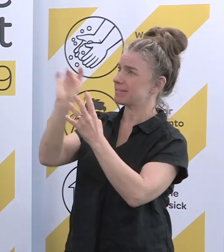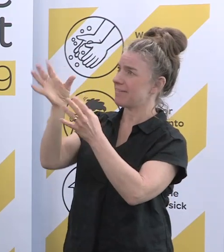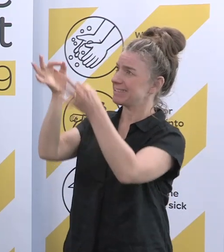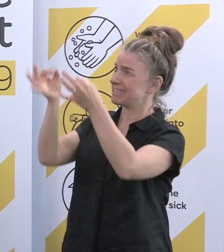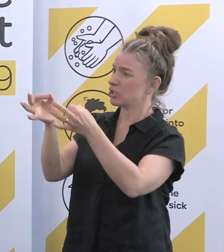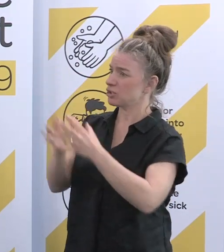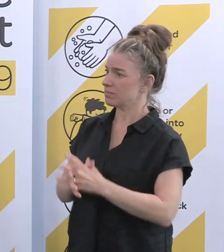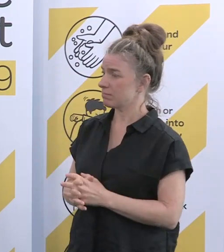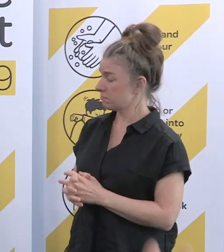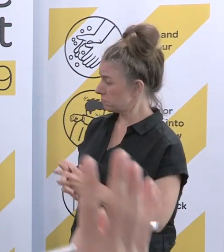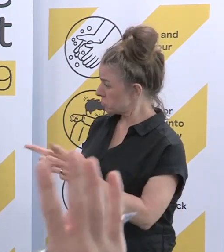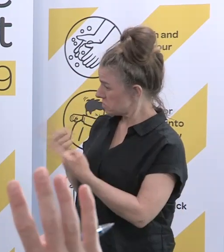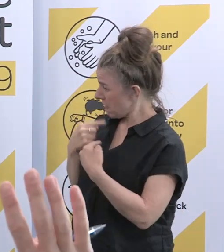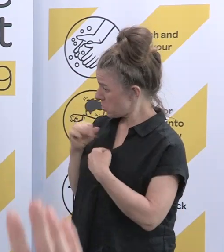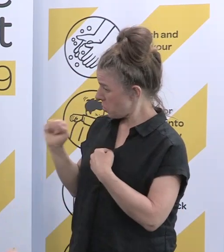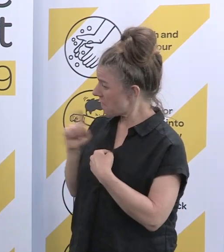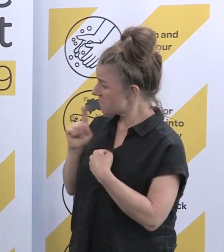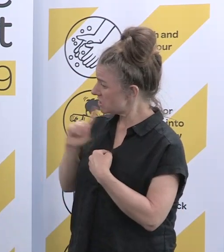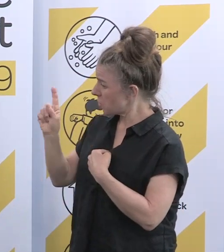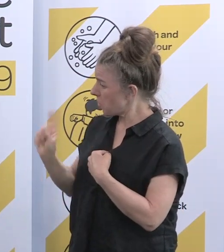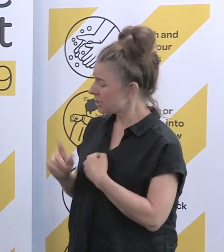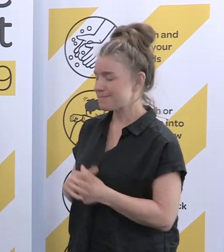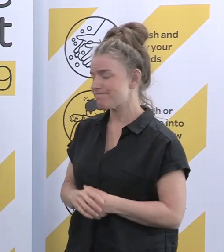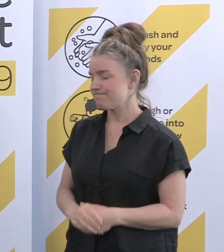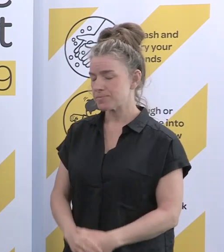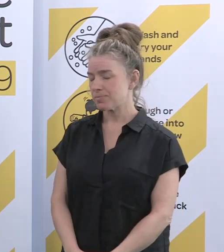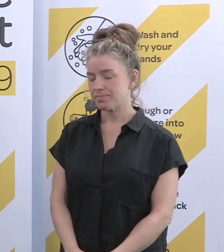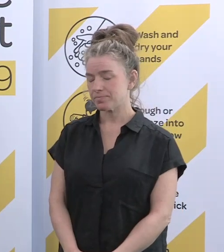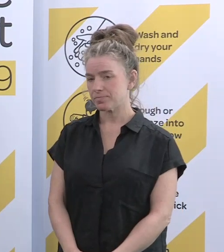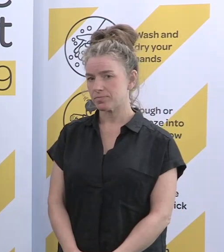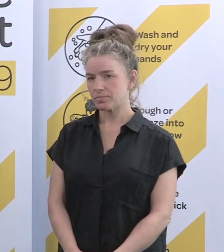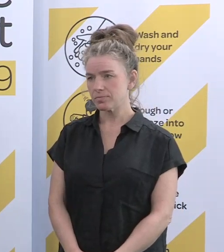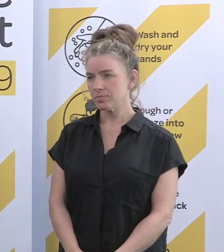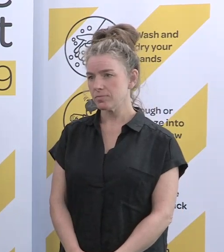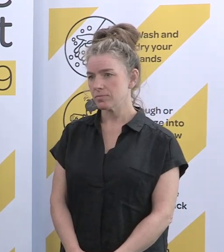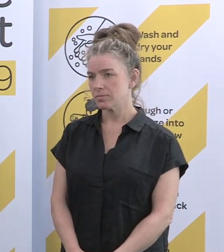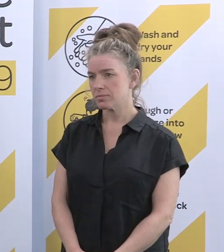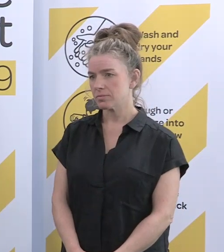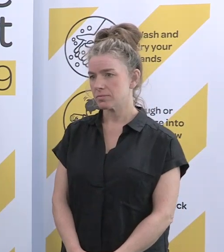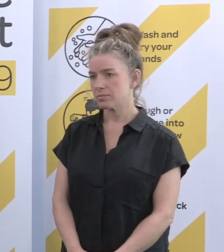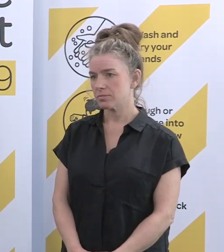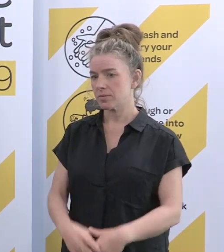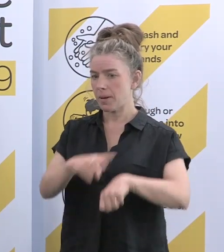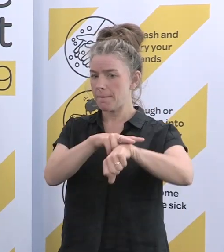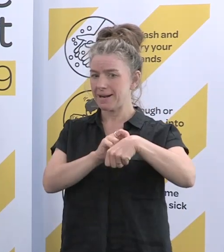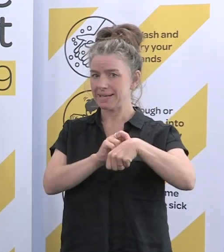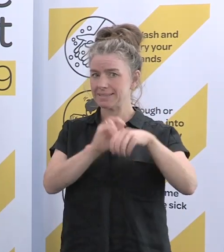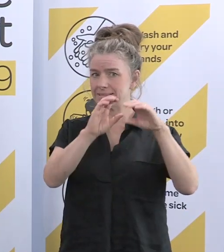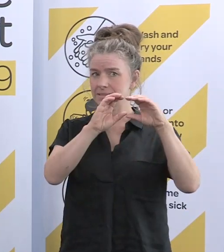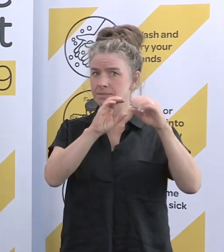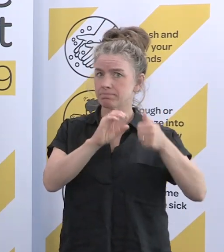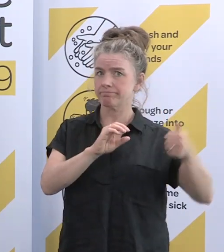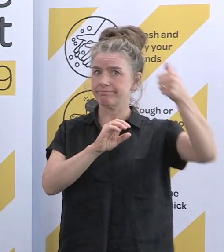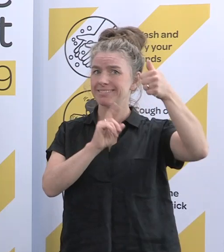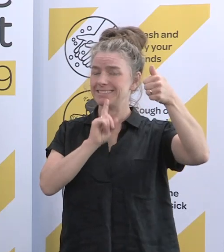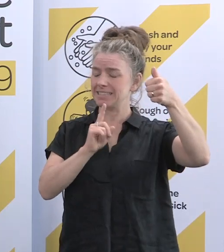tell us what you would advise. The Police Can Commission you says tell we us should a be little bit doing more more about testing. the... Do you think? Sorry? The Police Commission says we should be doing more testing. Can